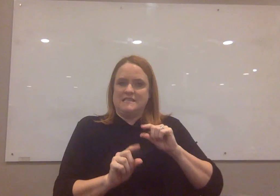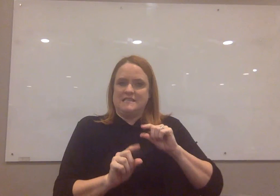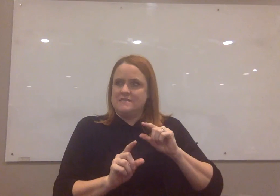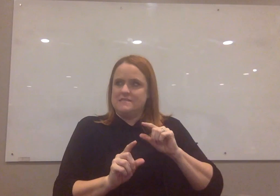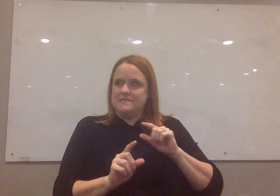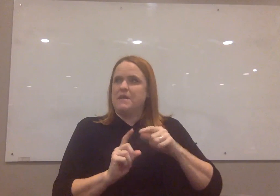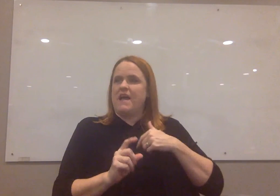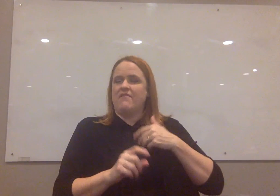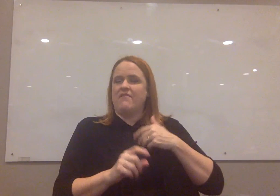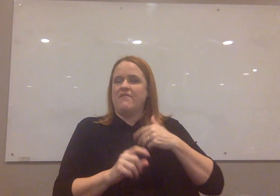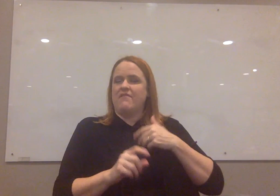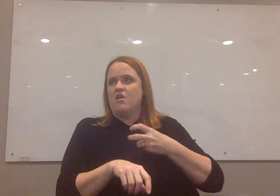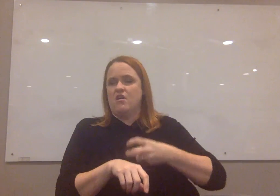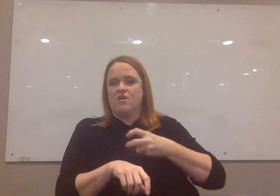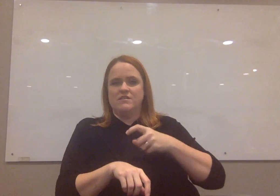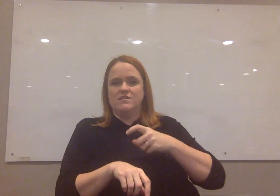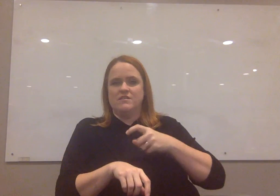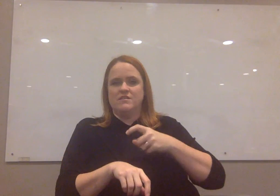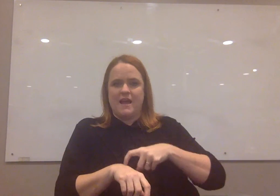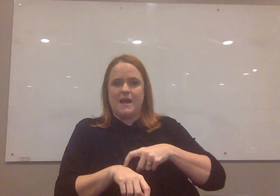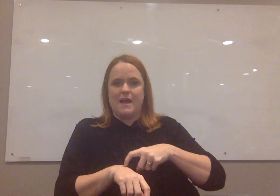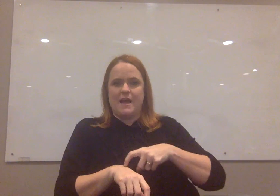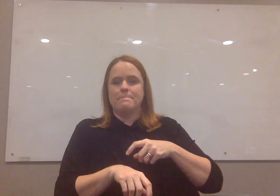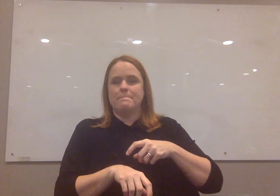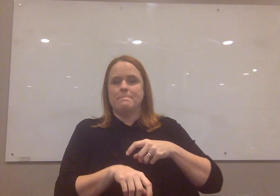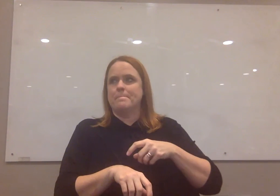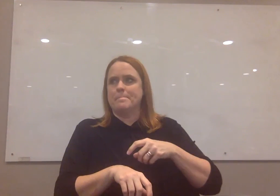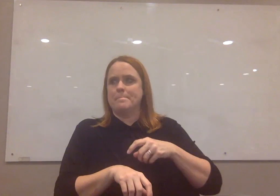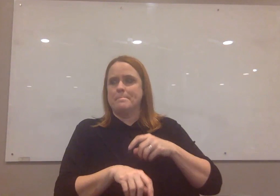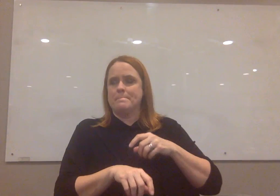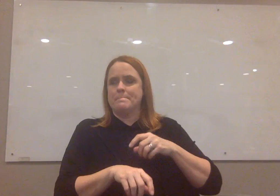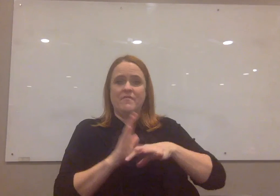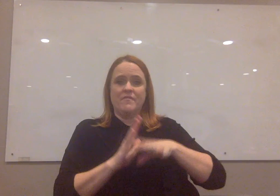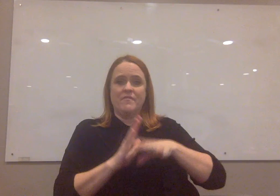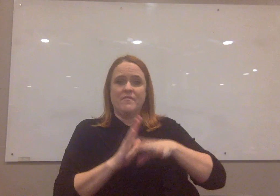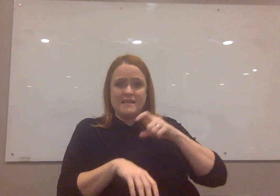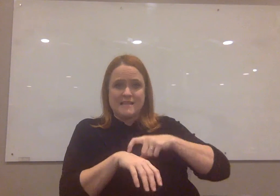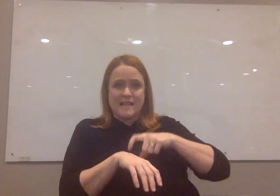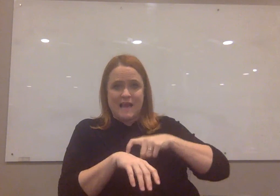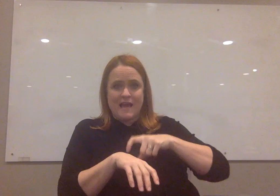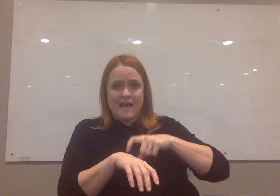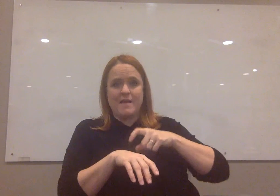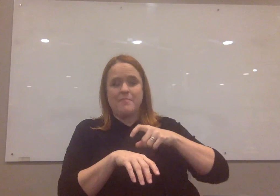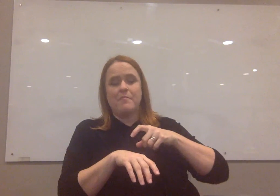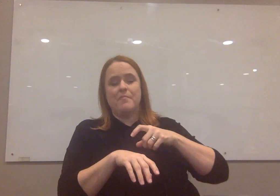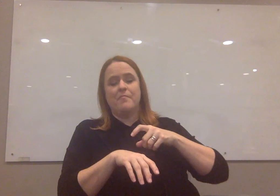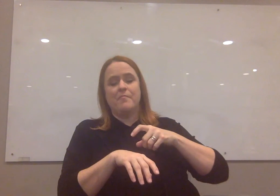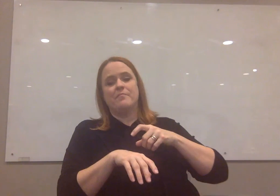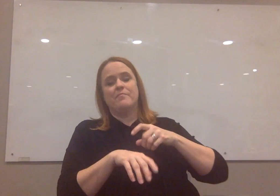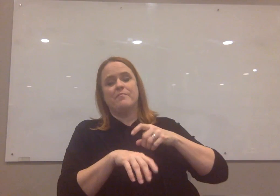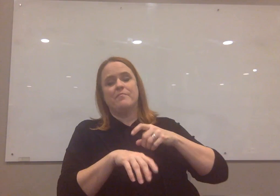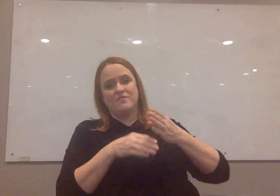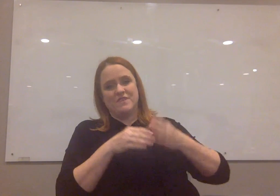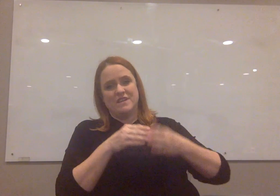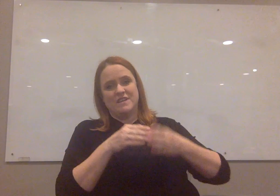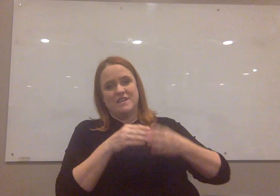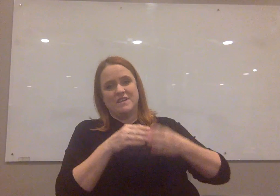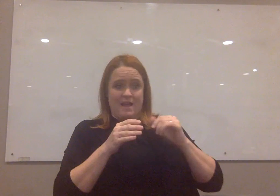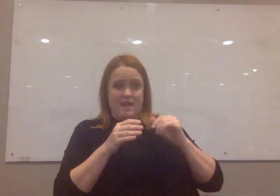time getting time together to finish what I even started on that little intro tutorial